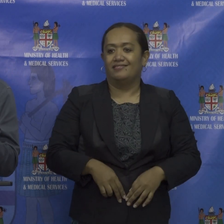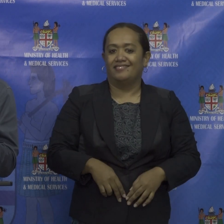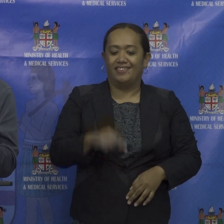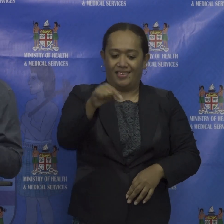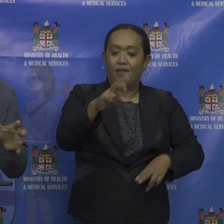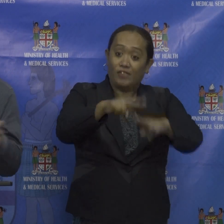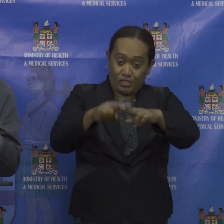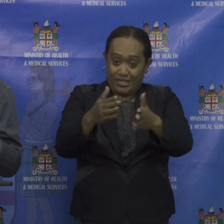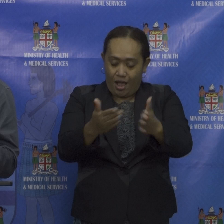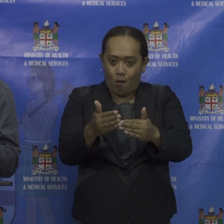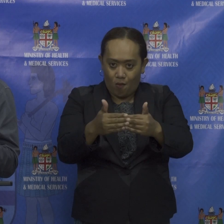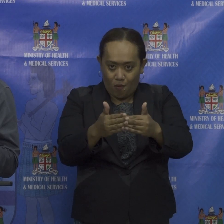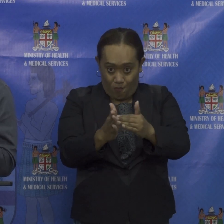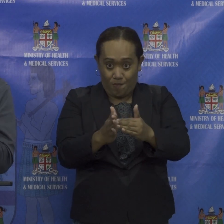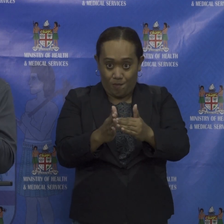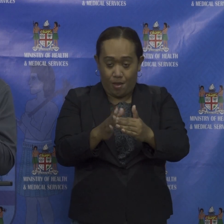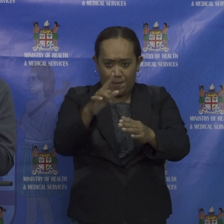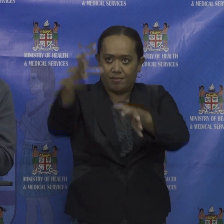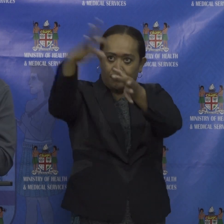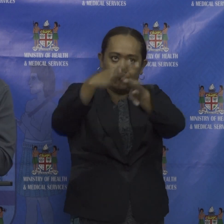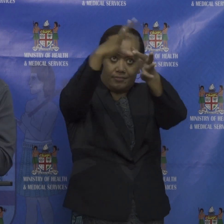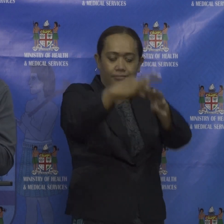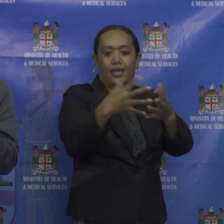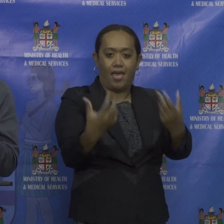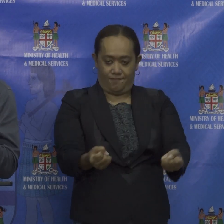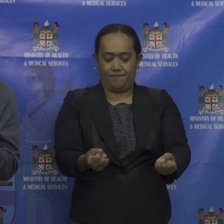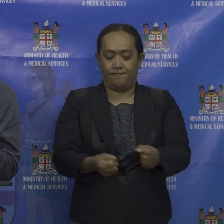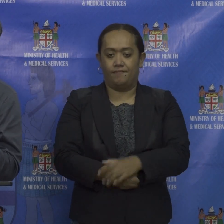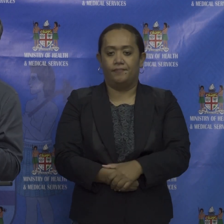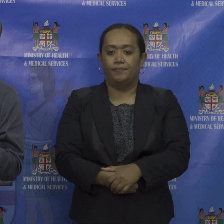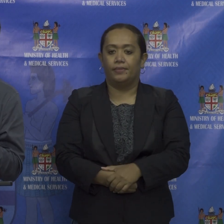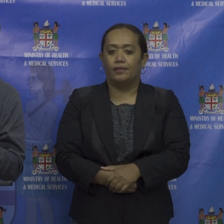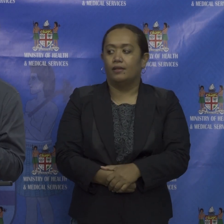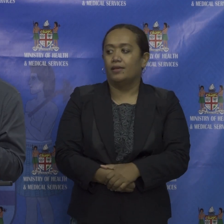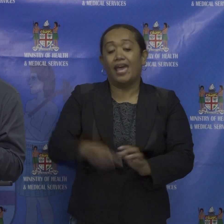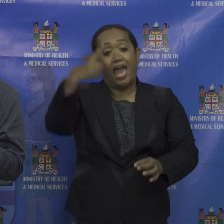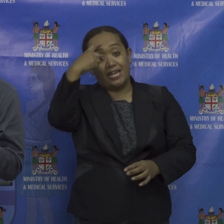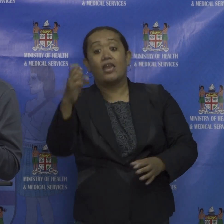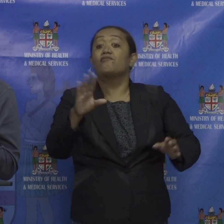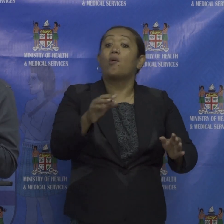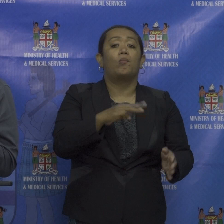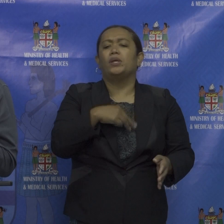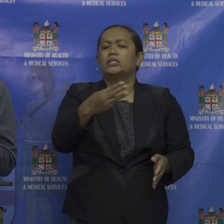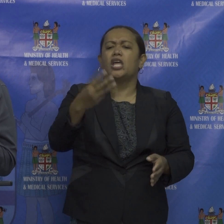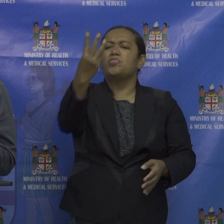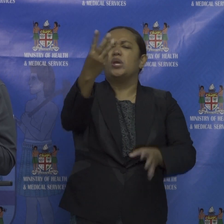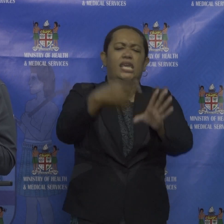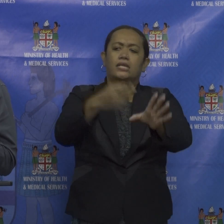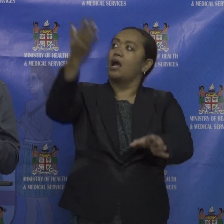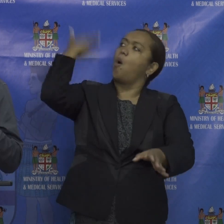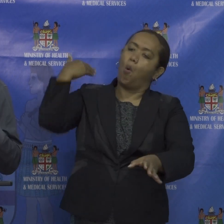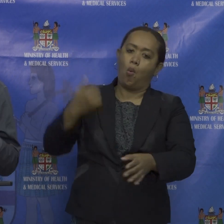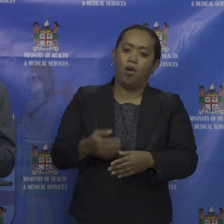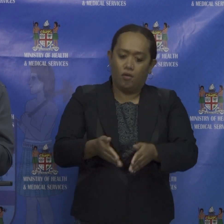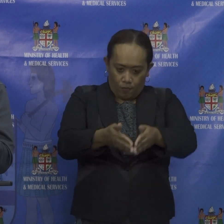one that exists among the Pacific Islands. It was an idea that was brought up by our minister more than 3 years ago,